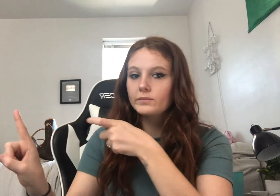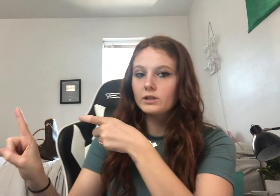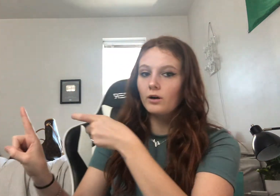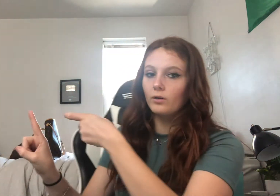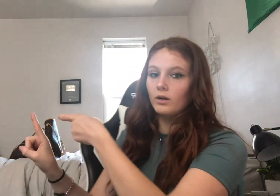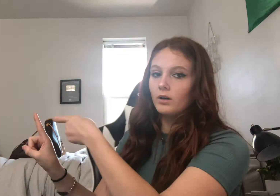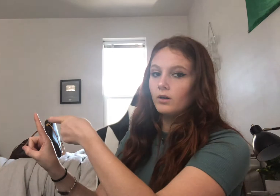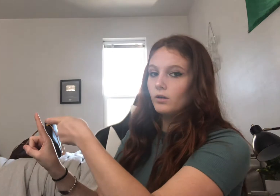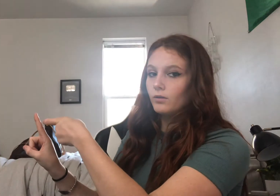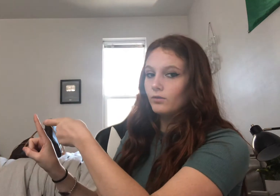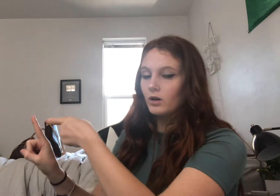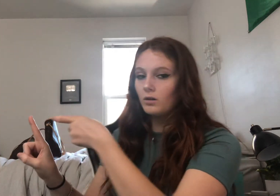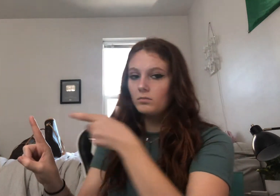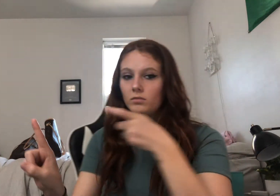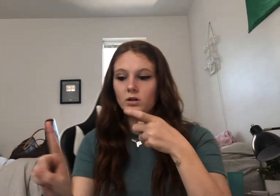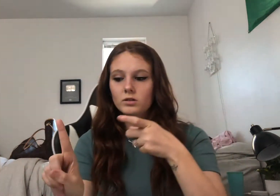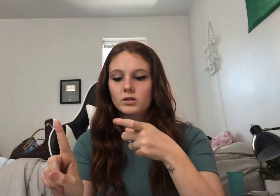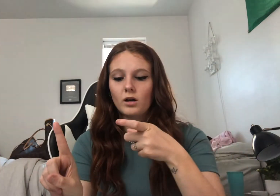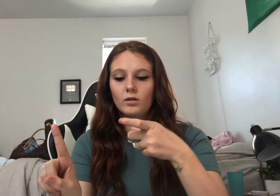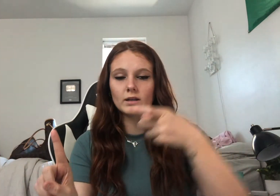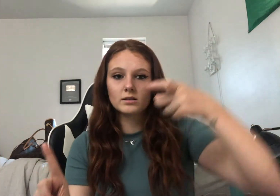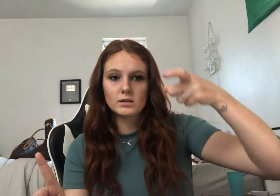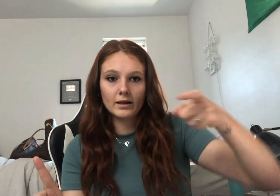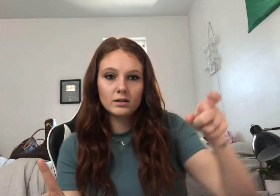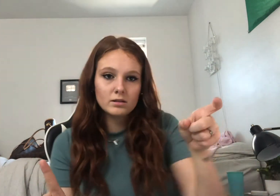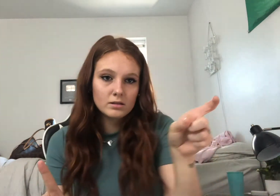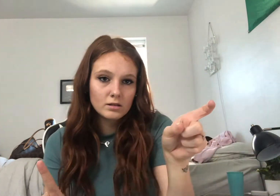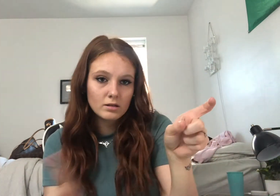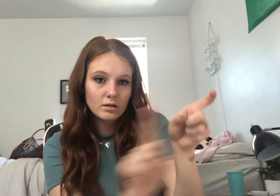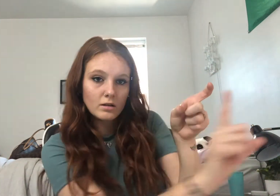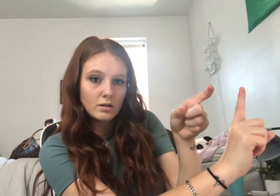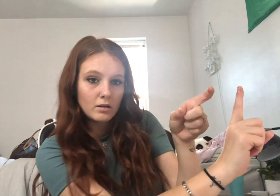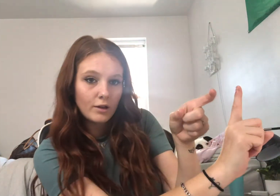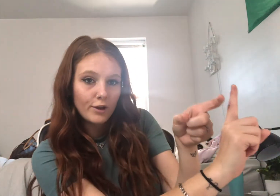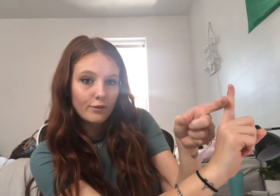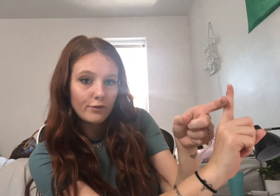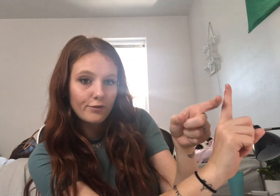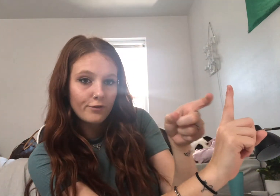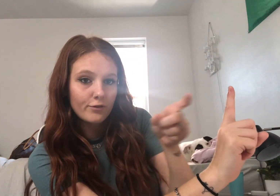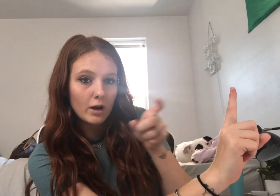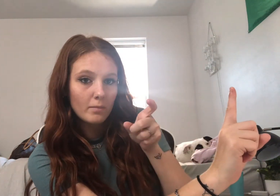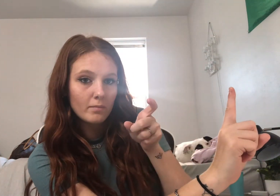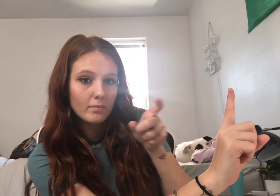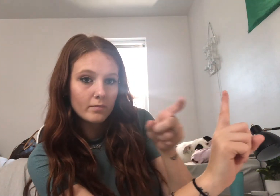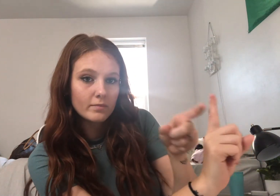So, from, so it's this, from.